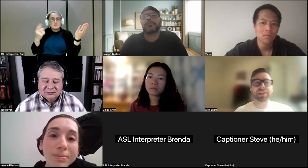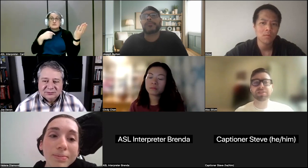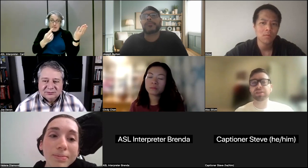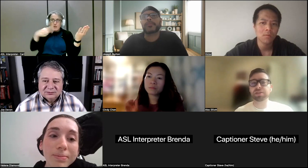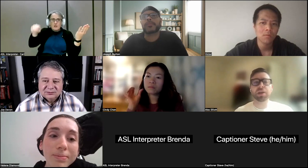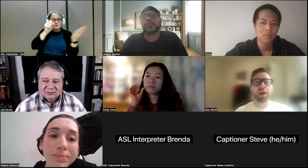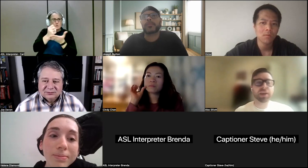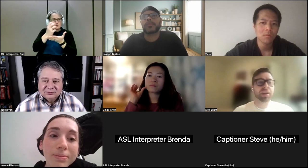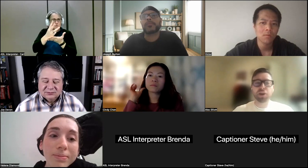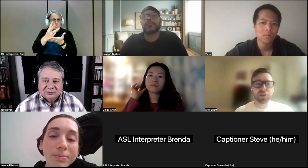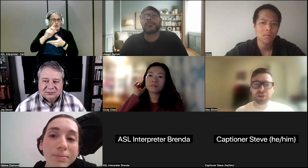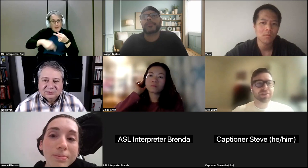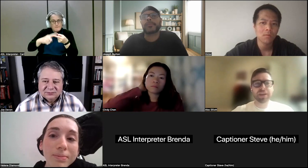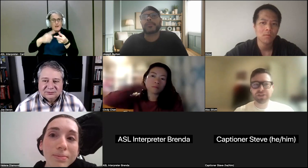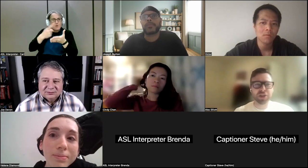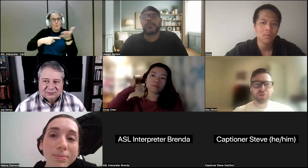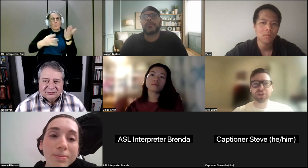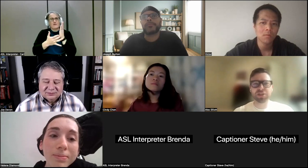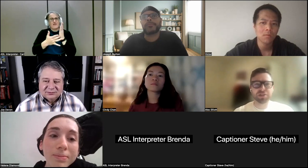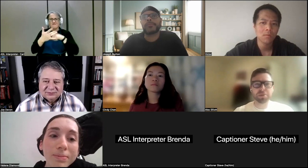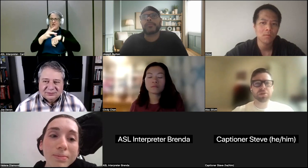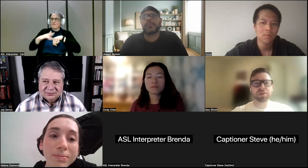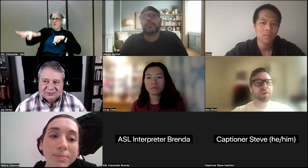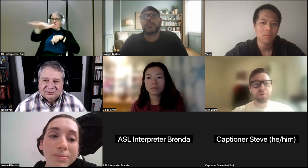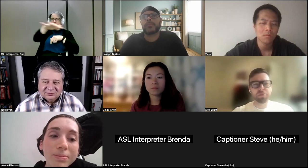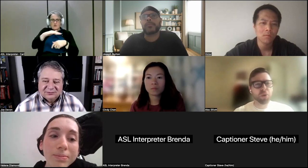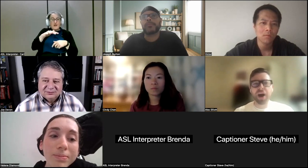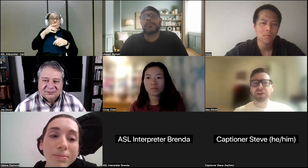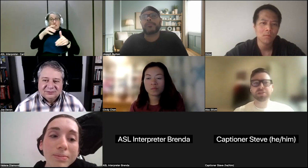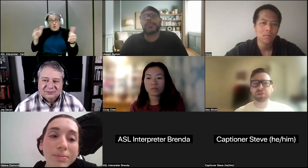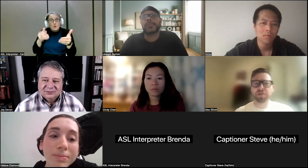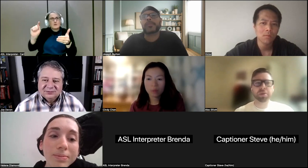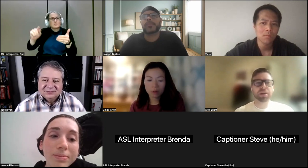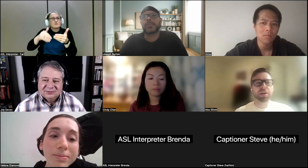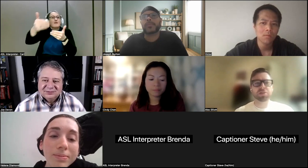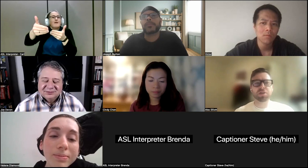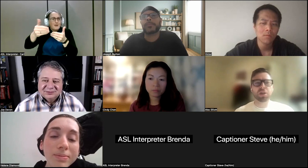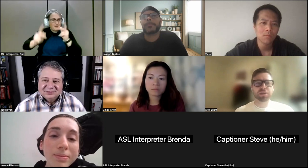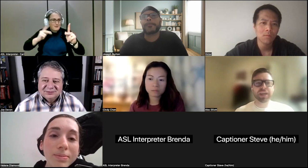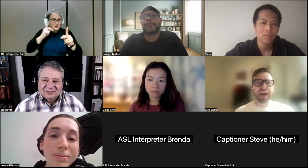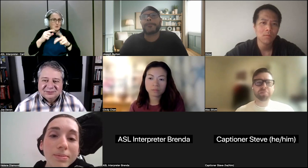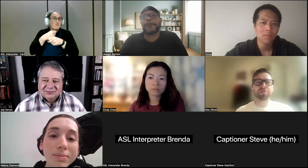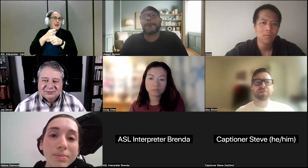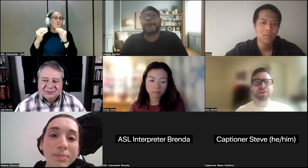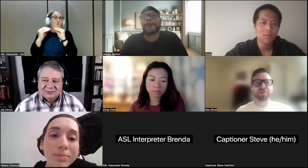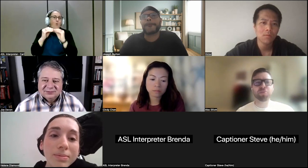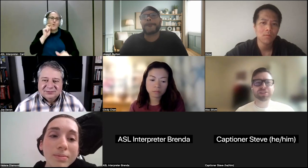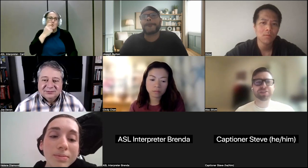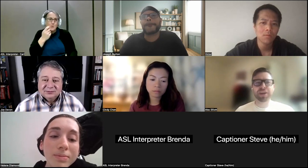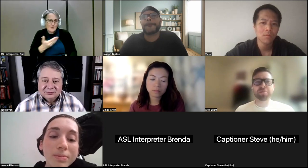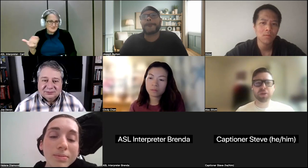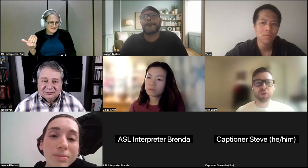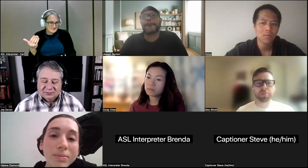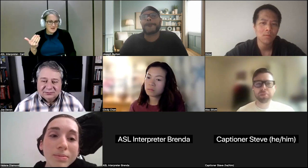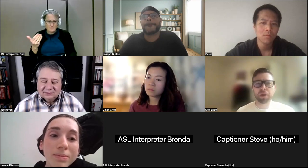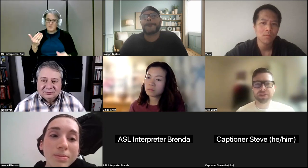the things that exist, and then encouraging the next generation to build more awesome stuff. But just closing the gap of